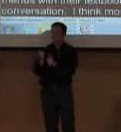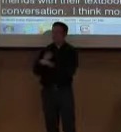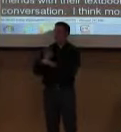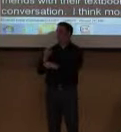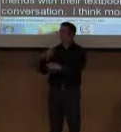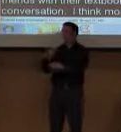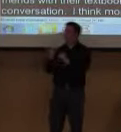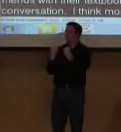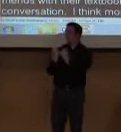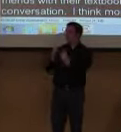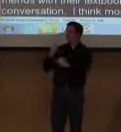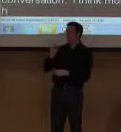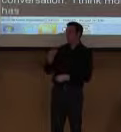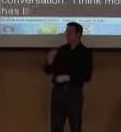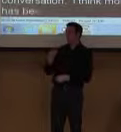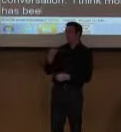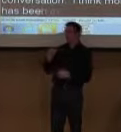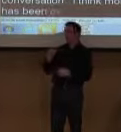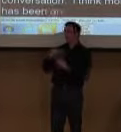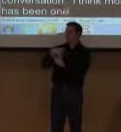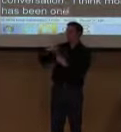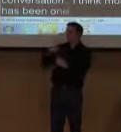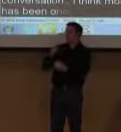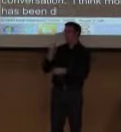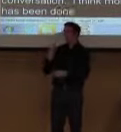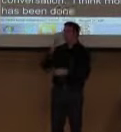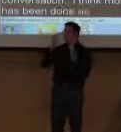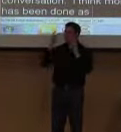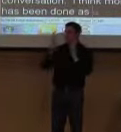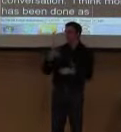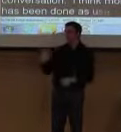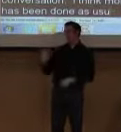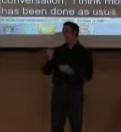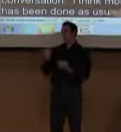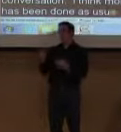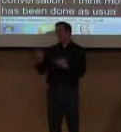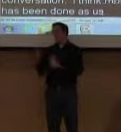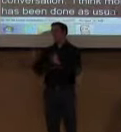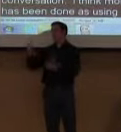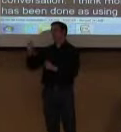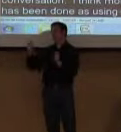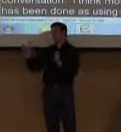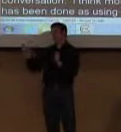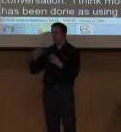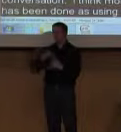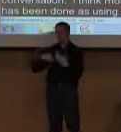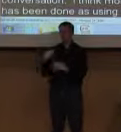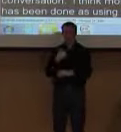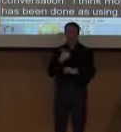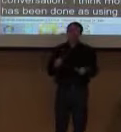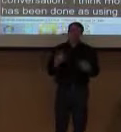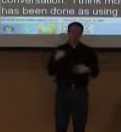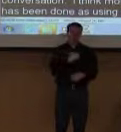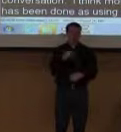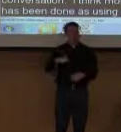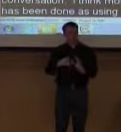social media as an educational tool is a bigger issue. We all use social, or many of us, I